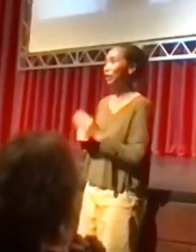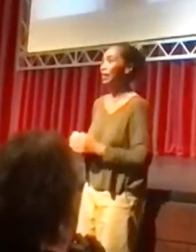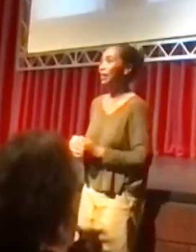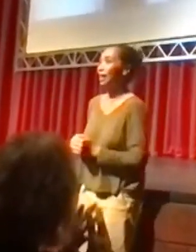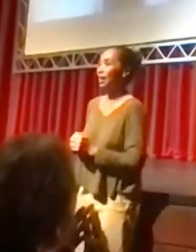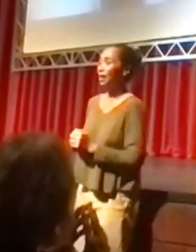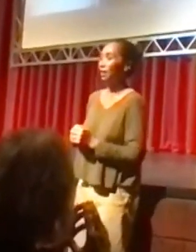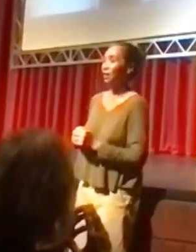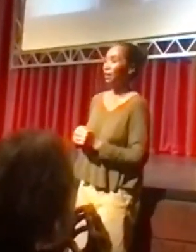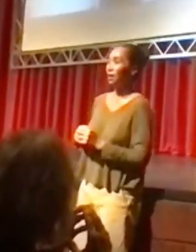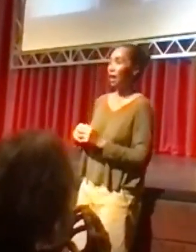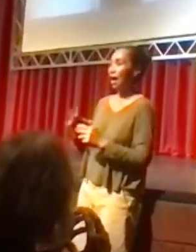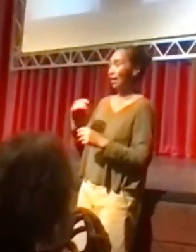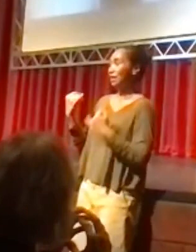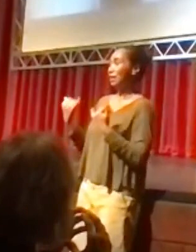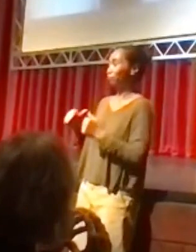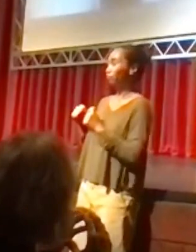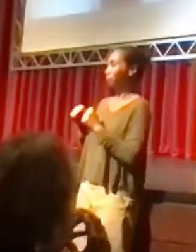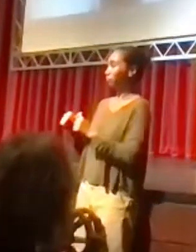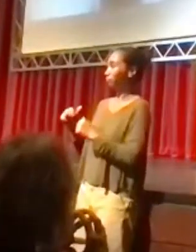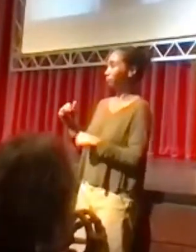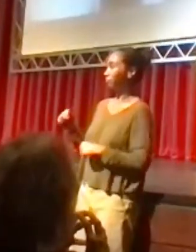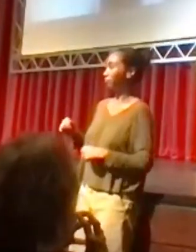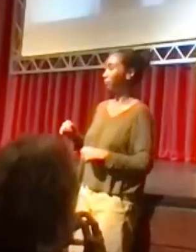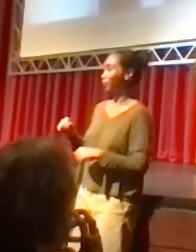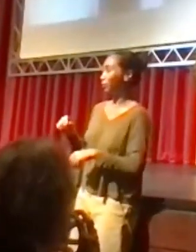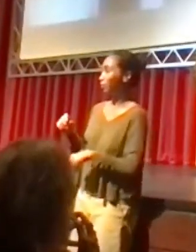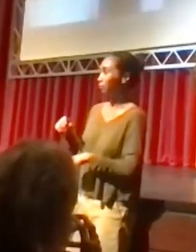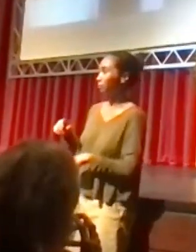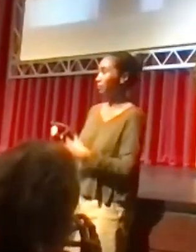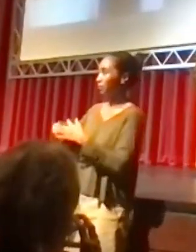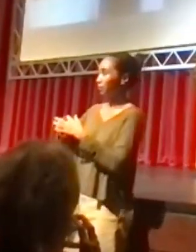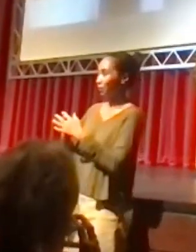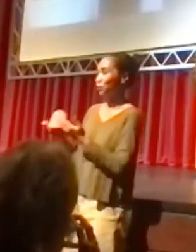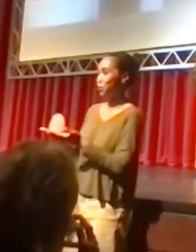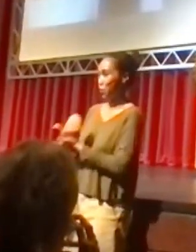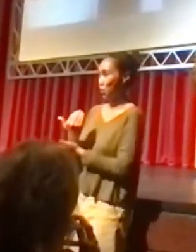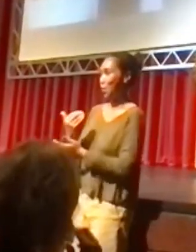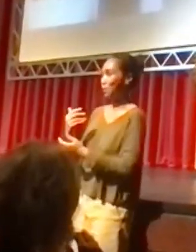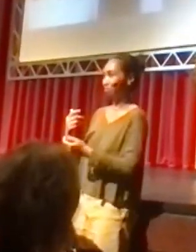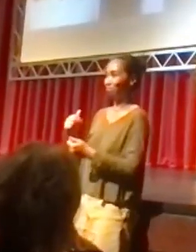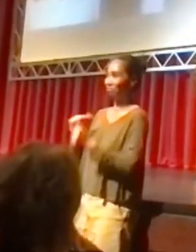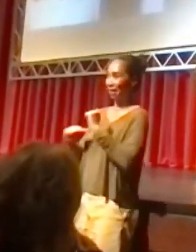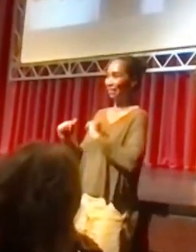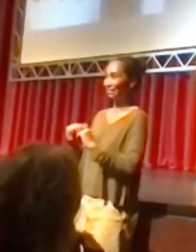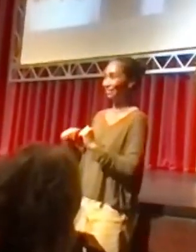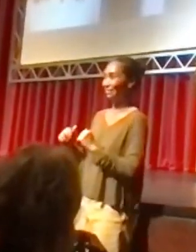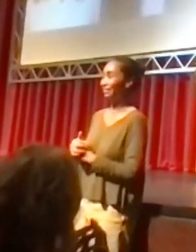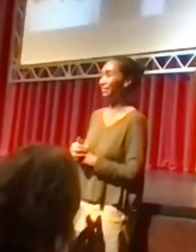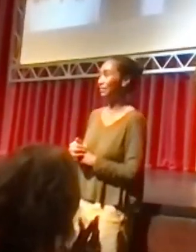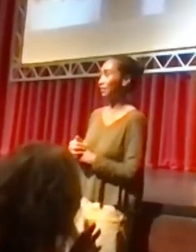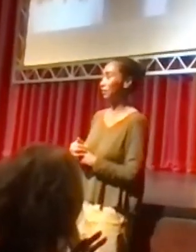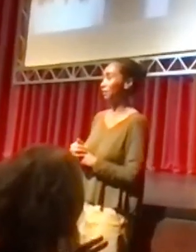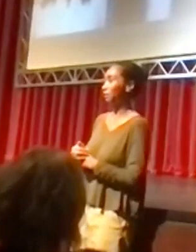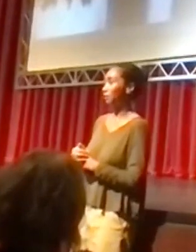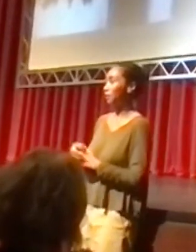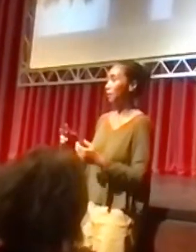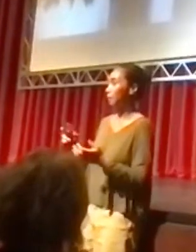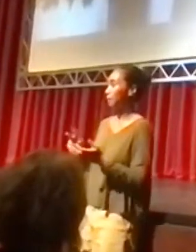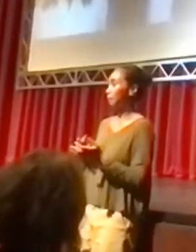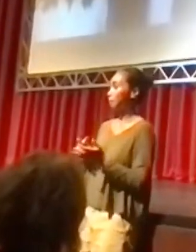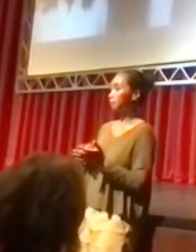And when I return to Aotearoa, I begin rehearsals for one of my new plays, Ngā Rorirori, it means the